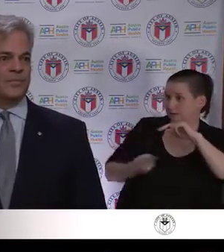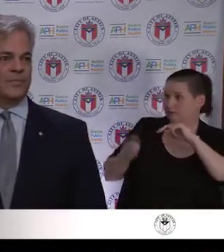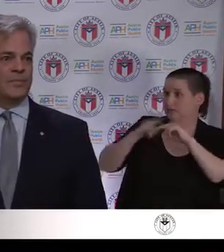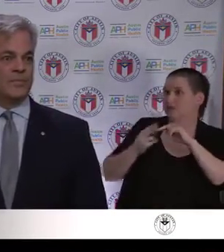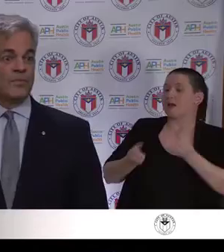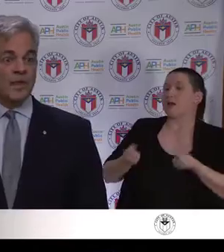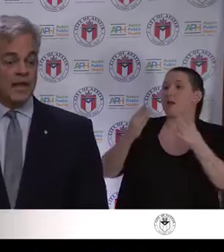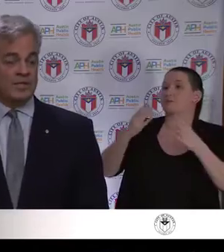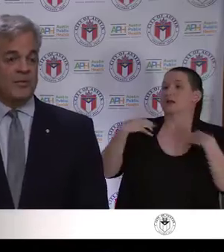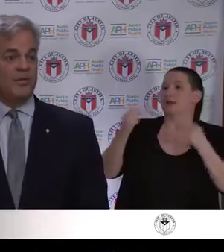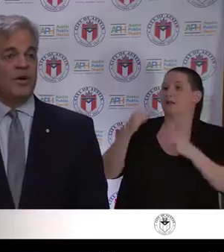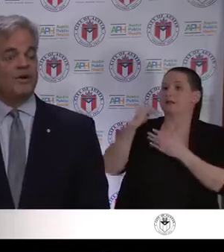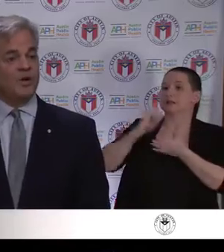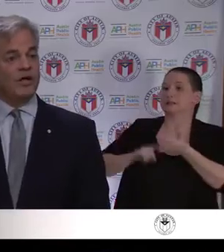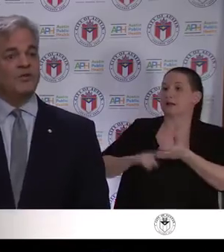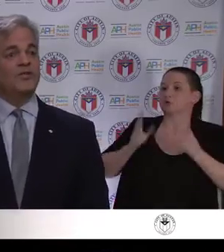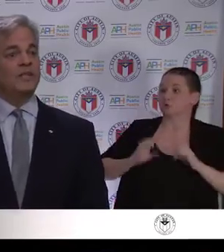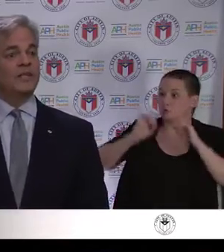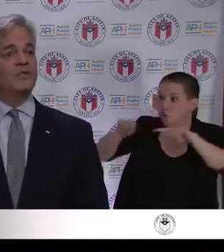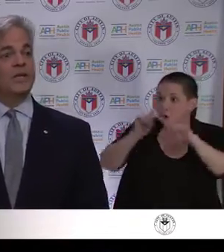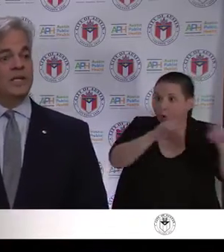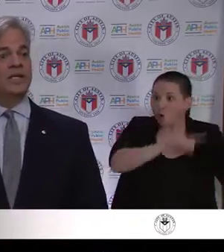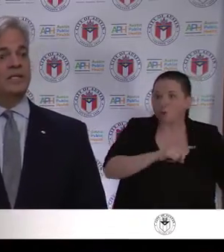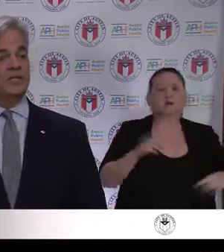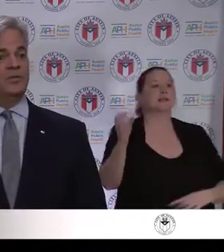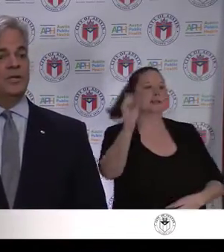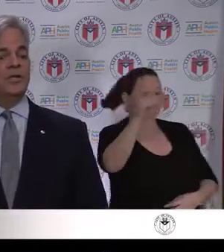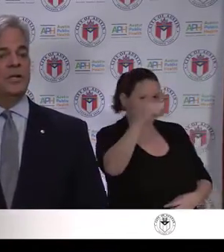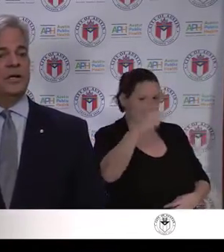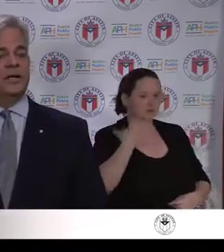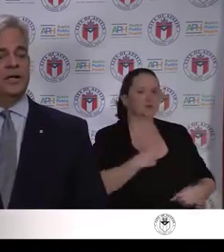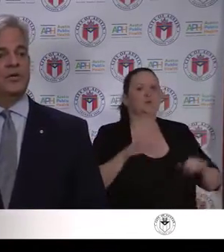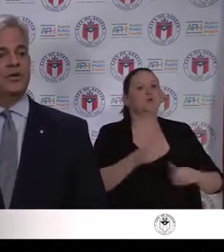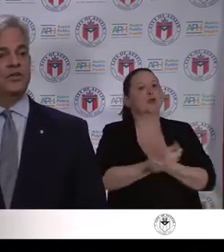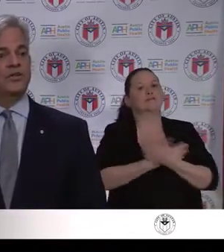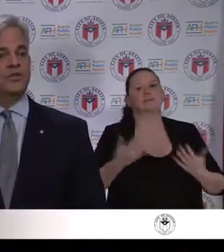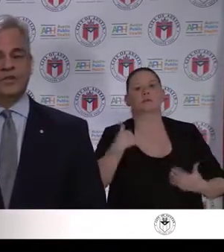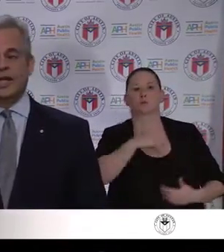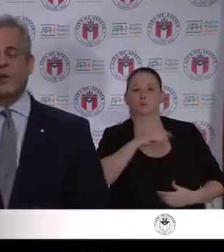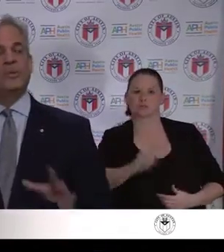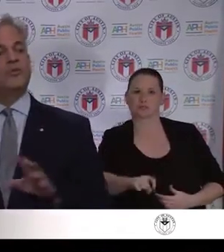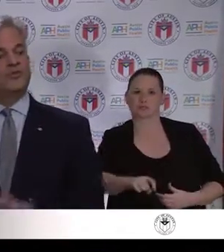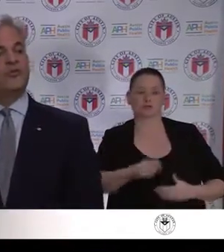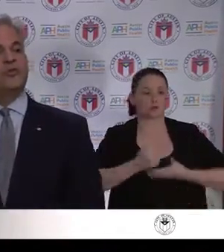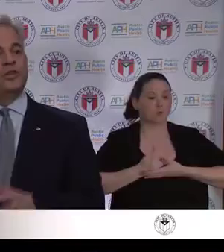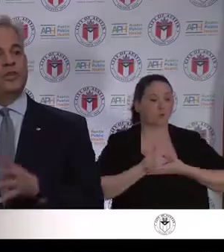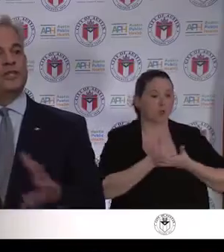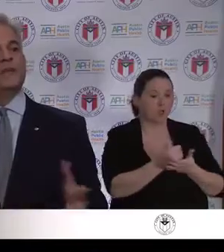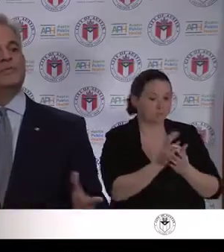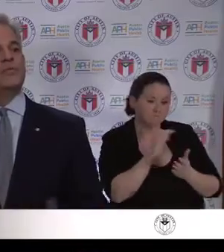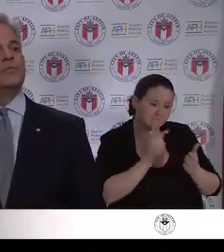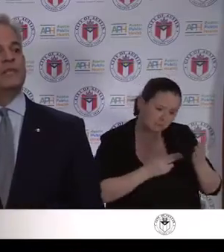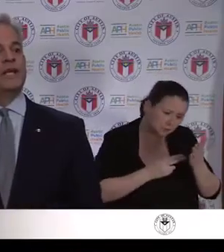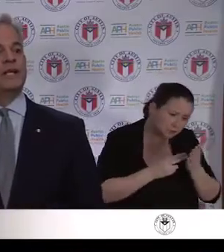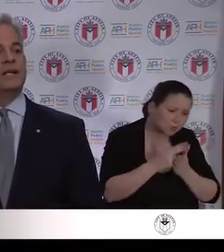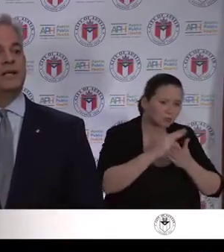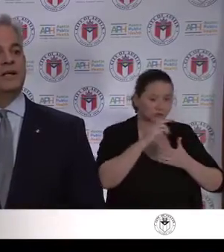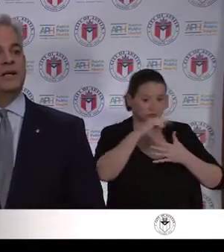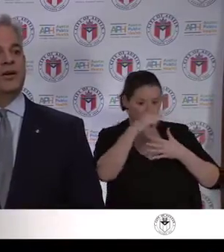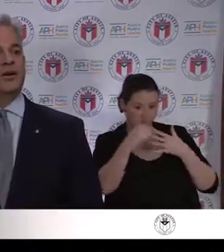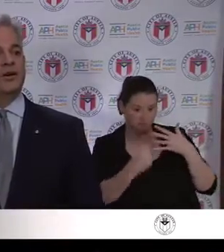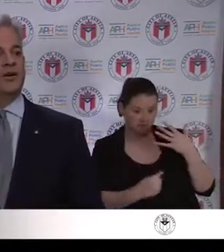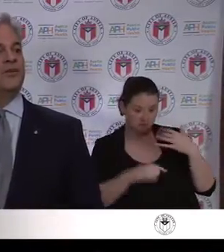to the restaurants? Yes, I mean, we're going to try and do everything that we need to do in order to help ensure that the steps that we're